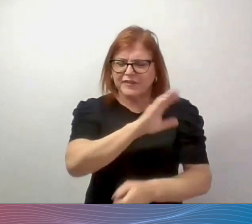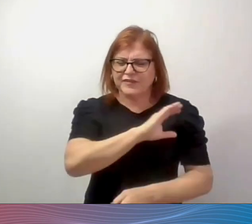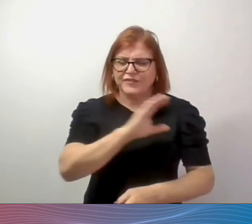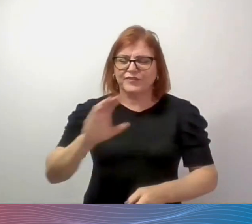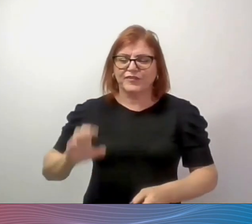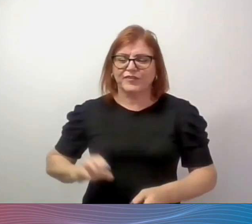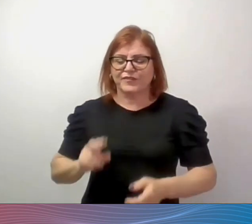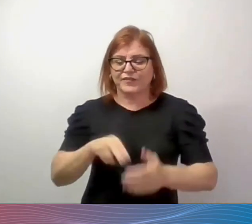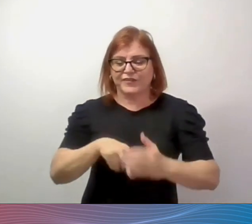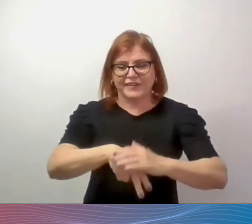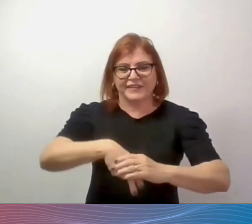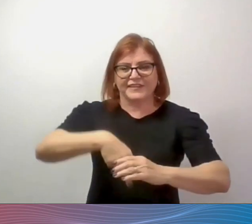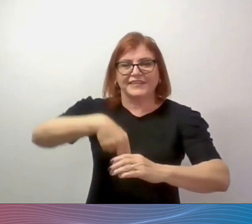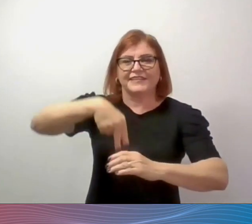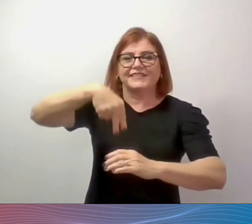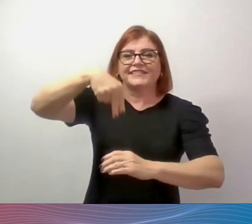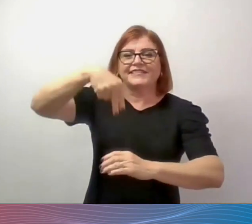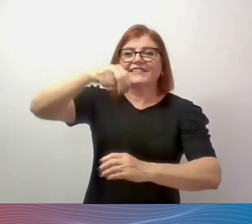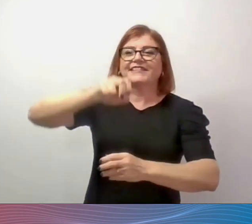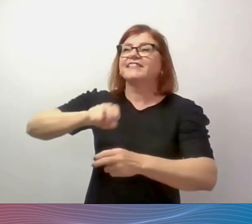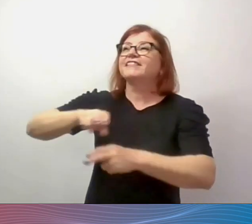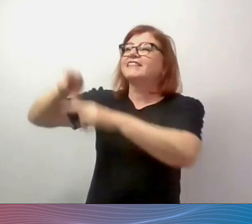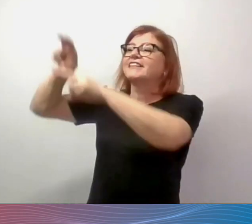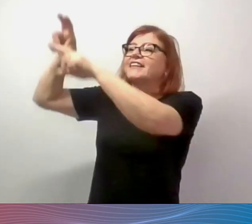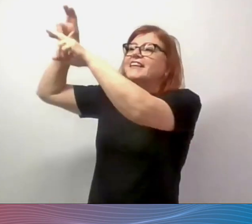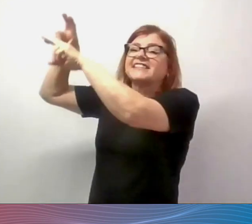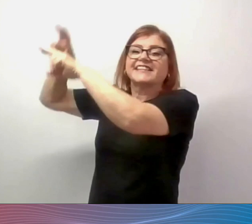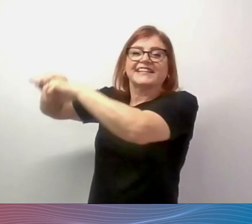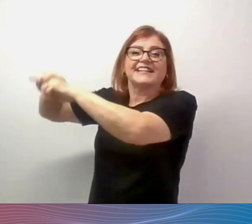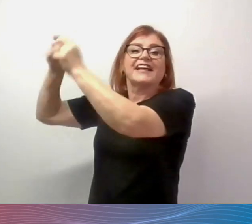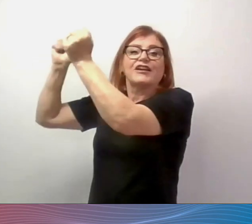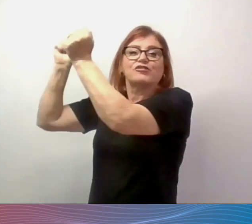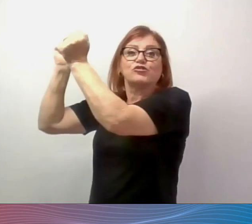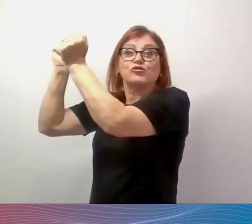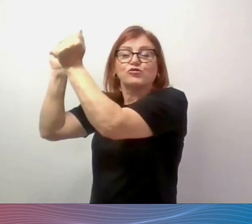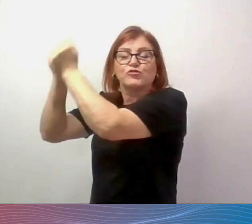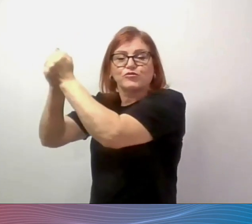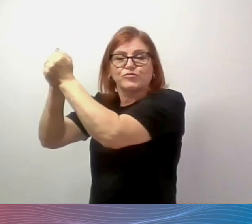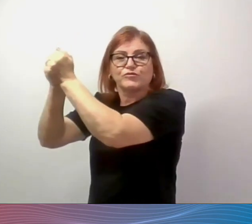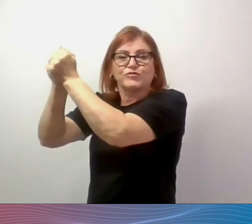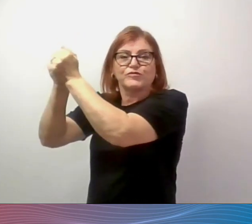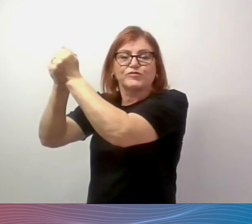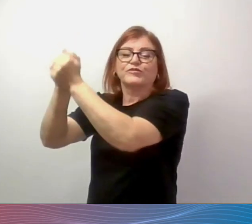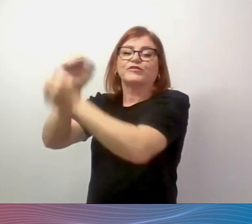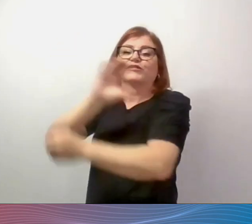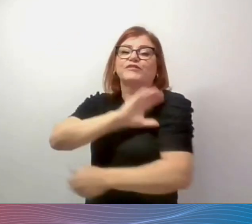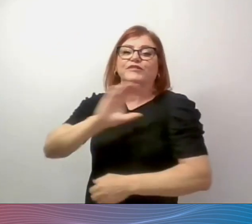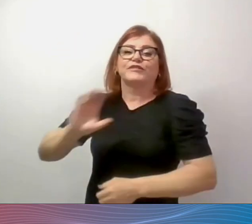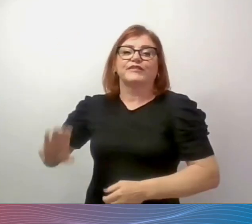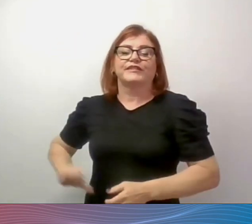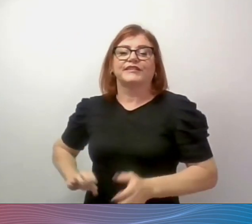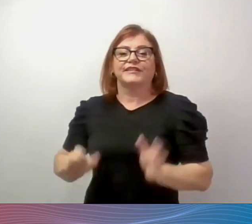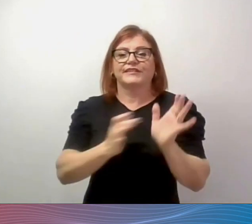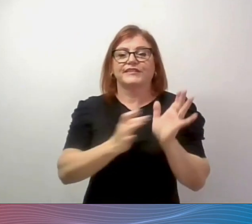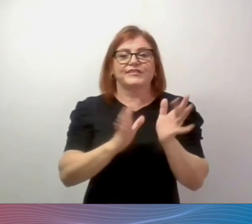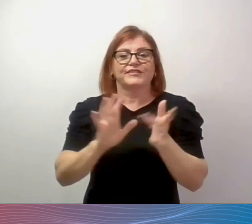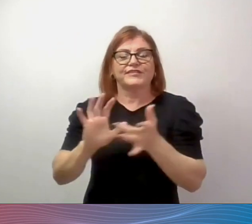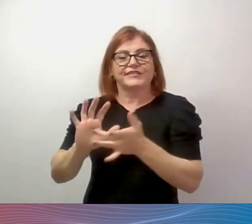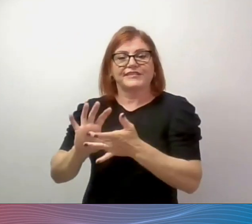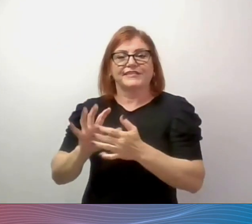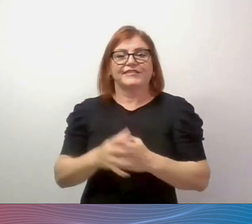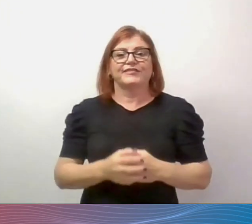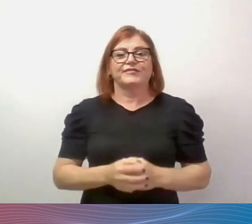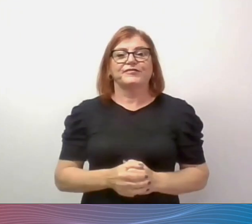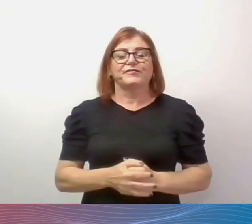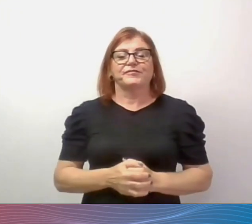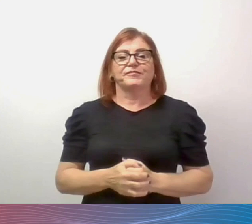nos fez assentar nos lugares celestiais em Cristo Jesus. And raised us up together and made us sit together in the heavenly places